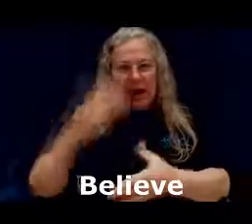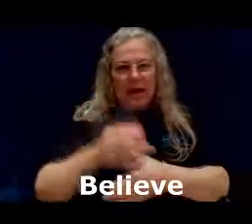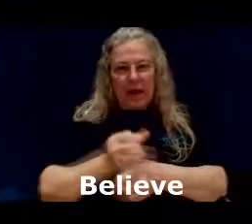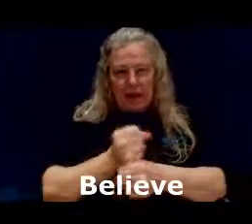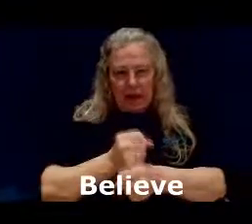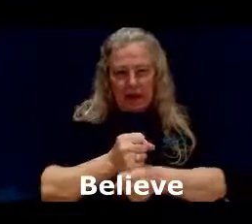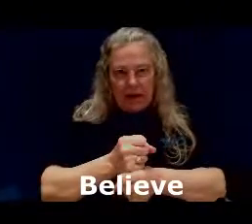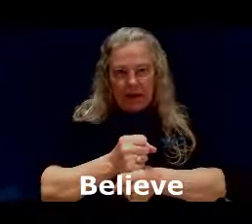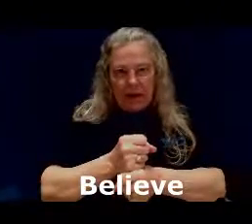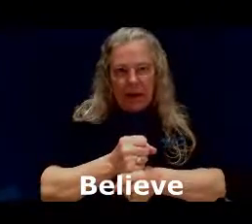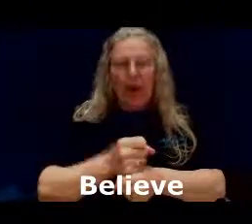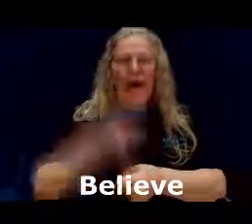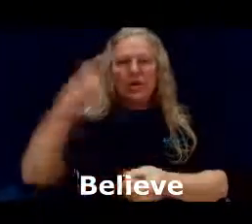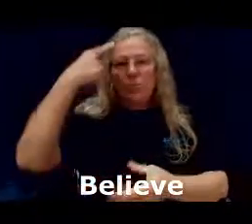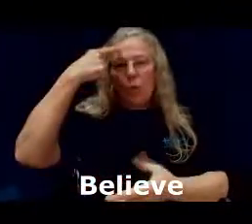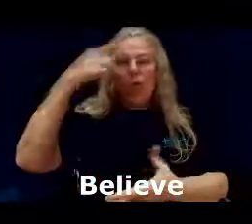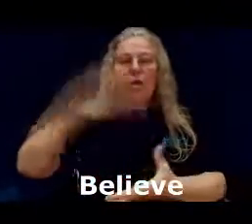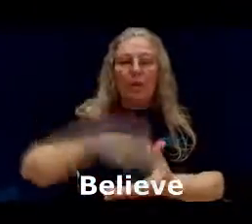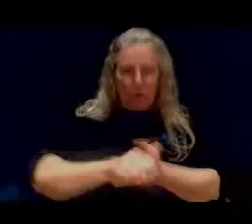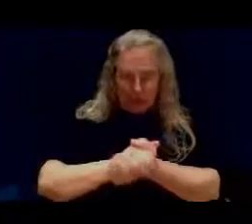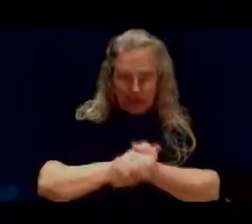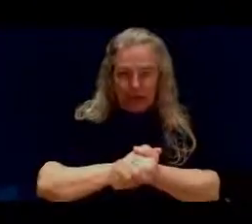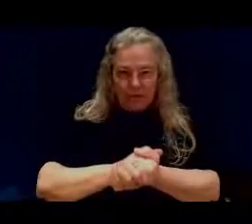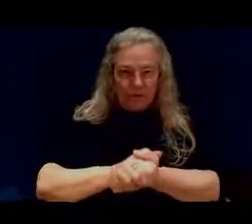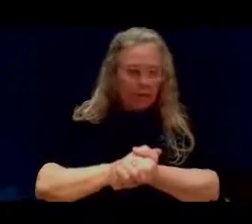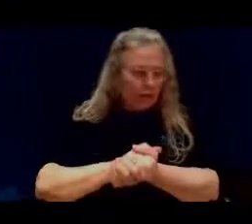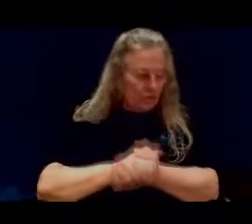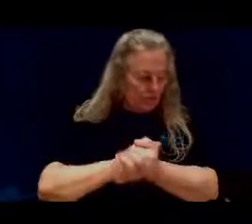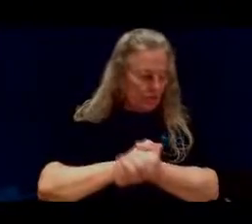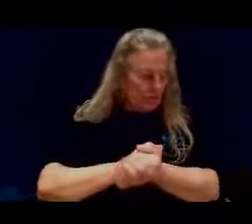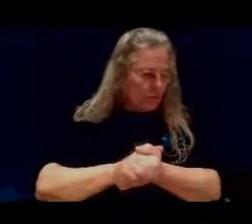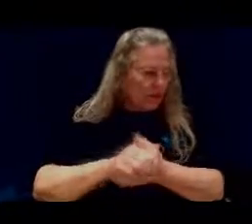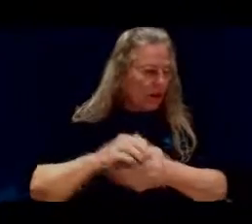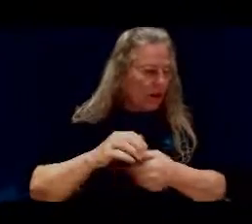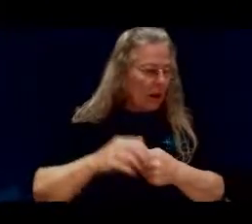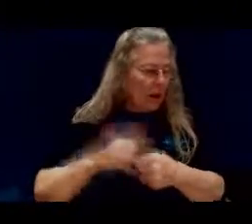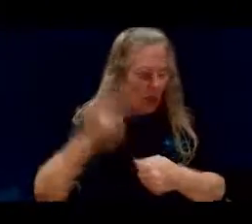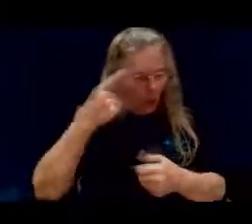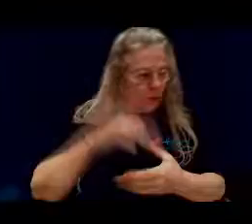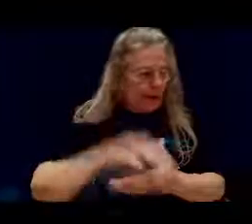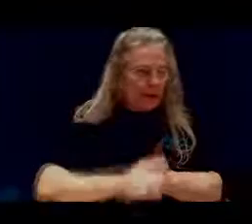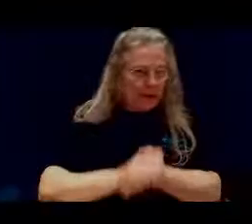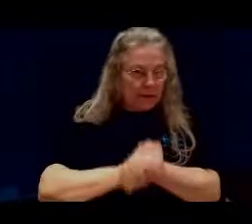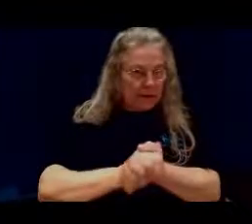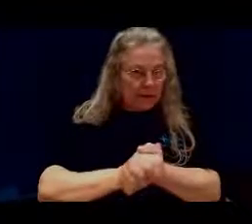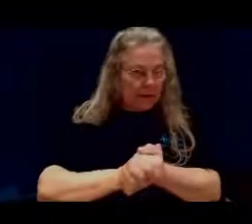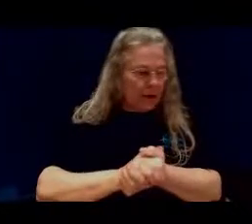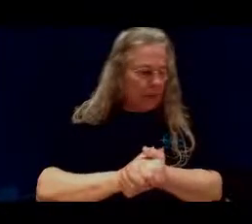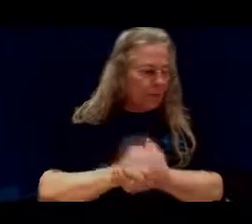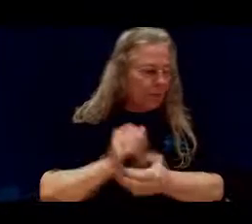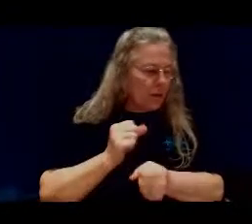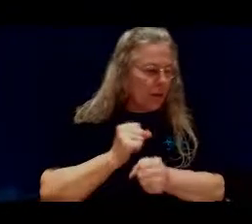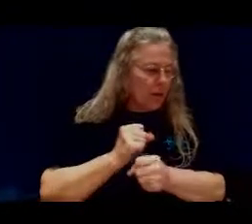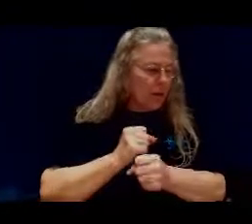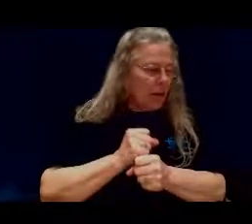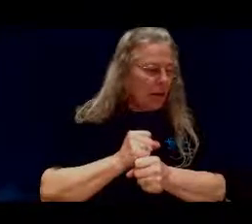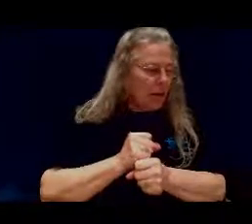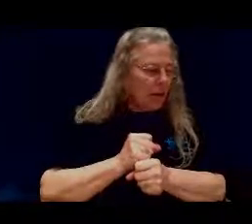it into a clasp or on down to hold hands area.